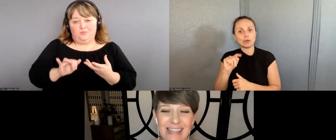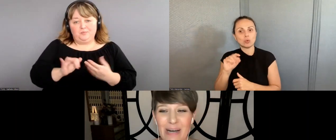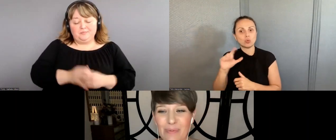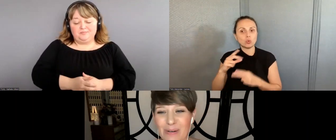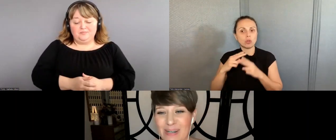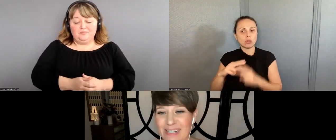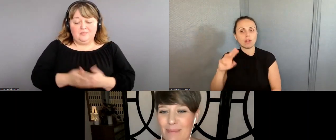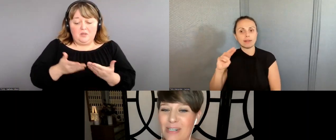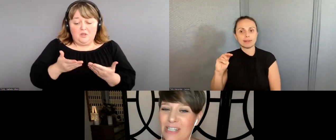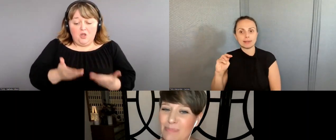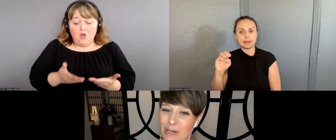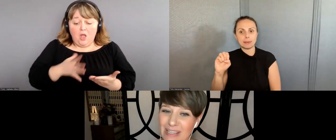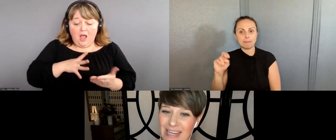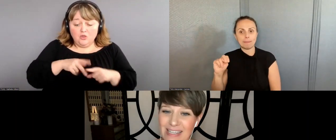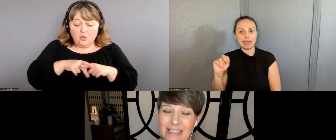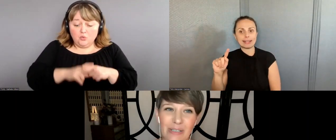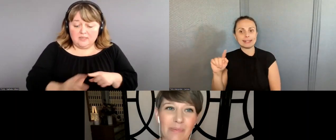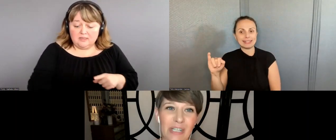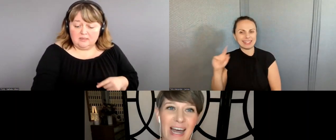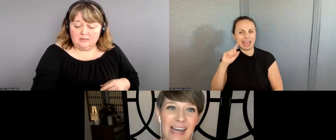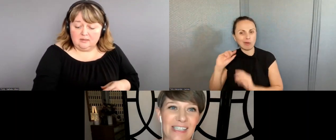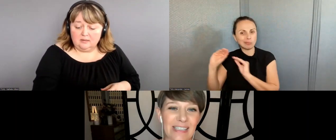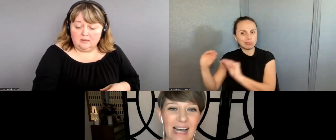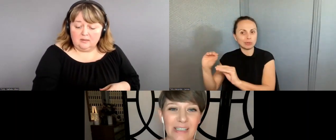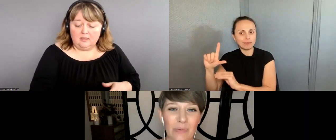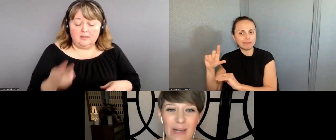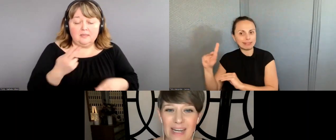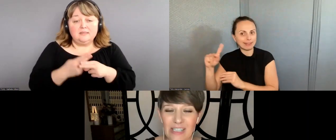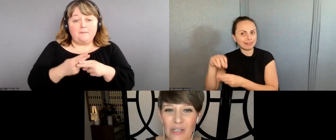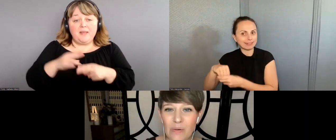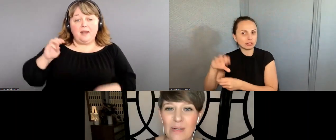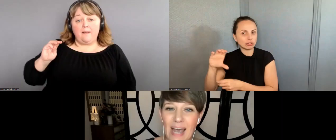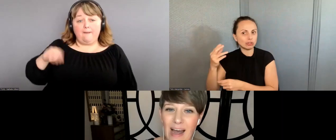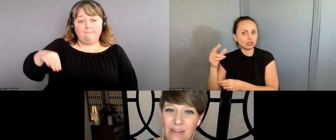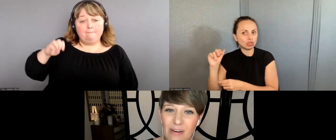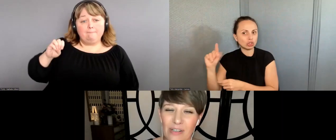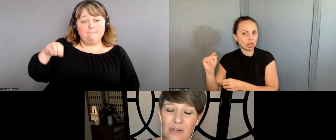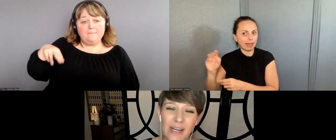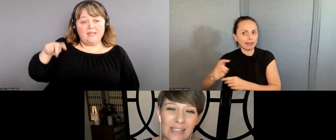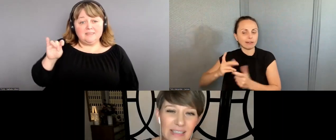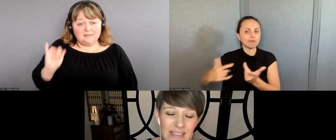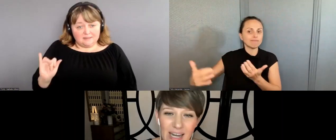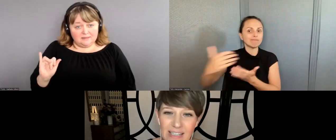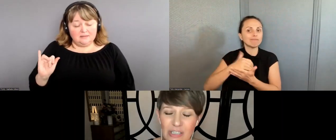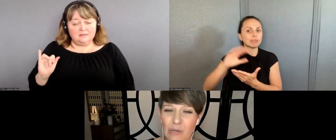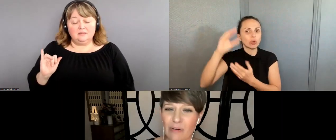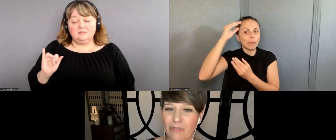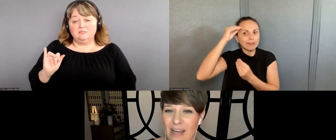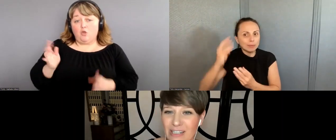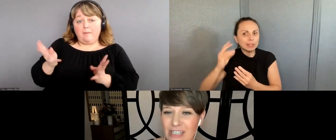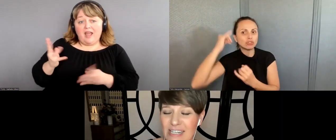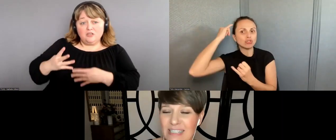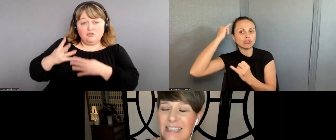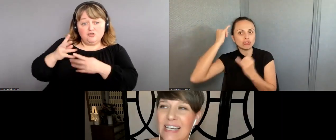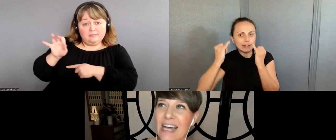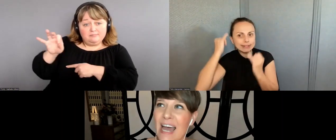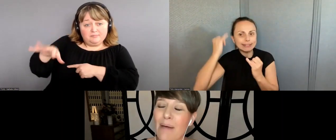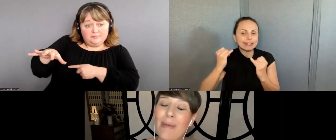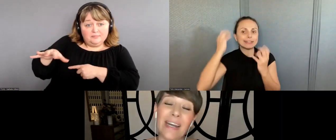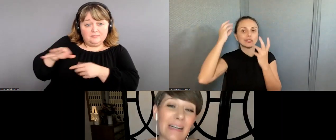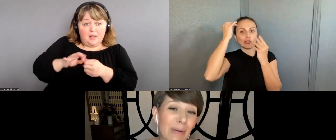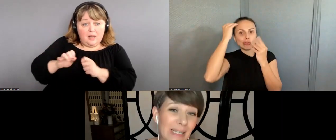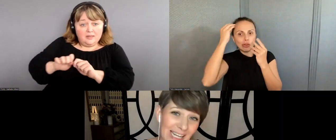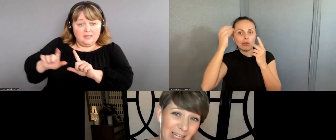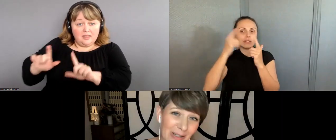Menti that I'm going to put a link in the Zoom chat just as a way to gather your insights, your reflections,